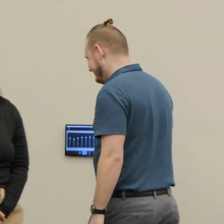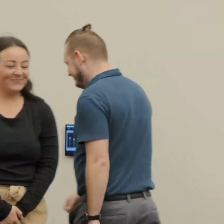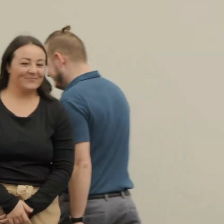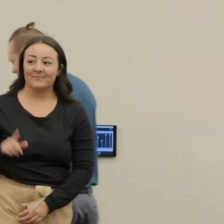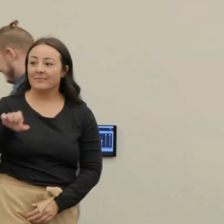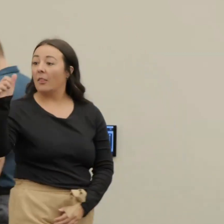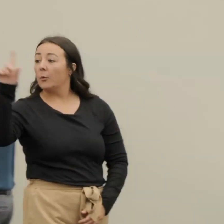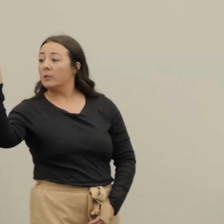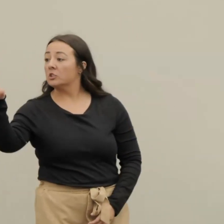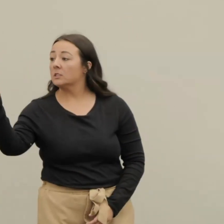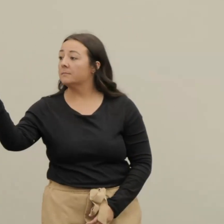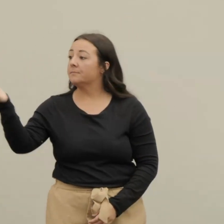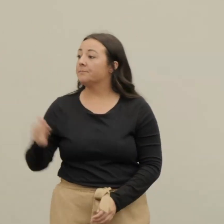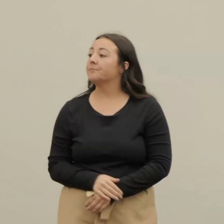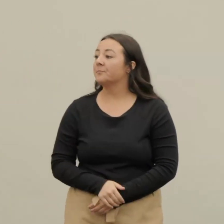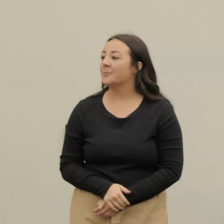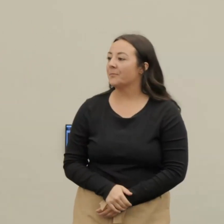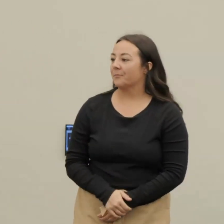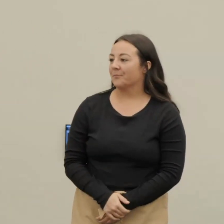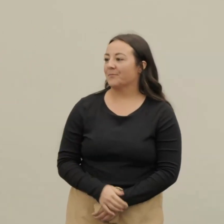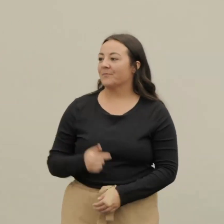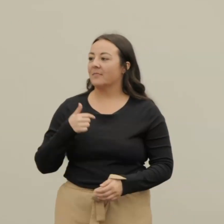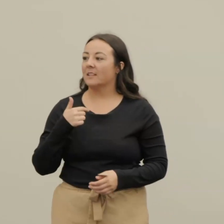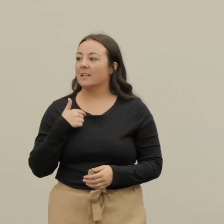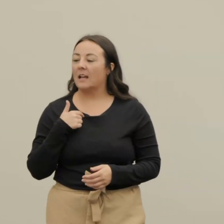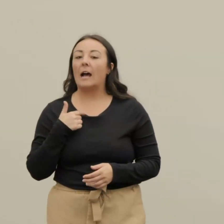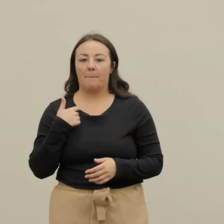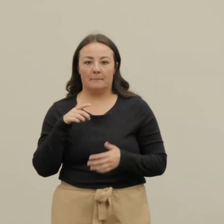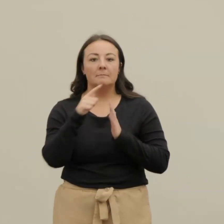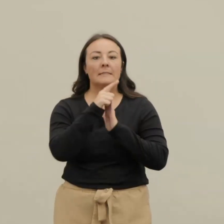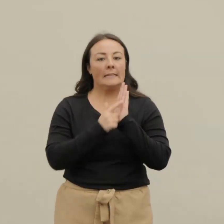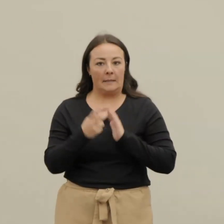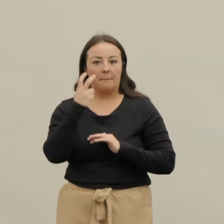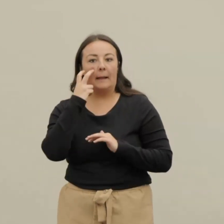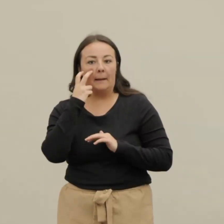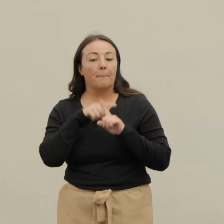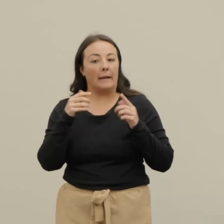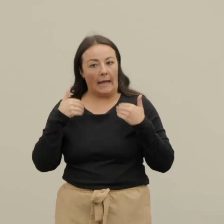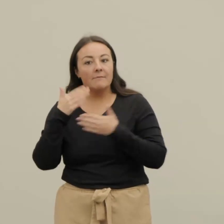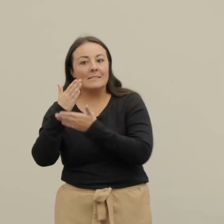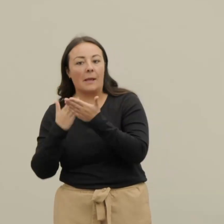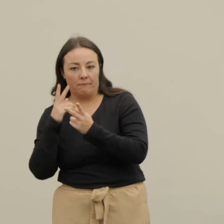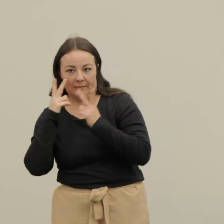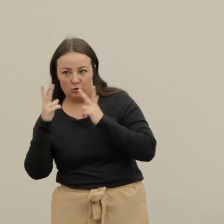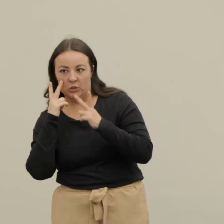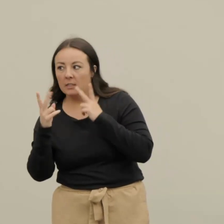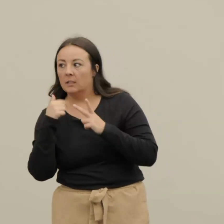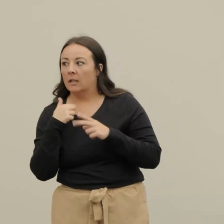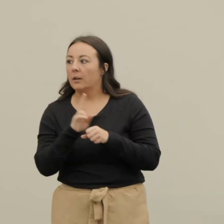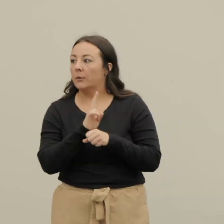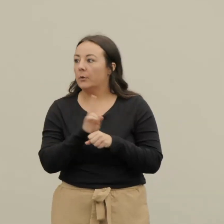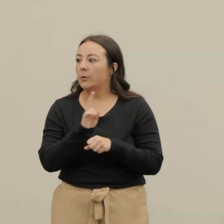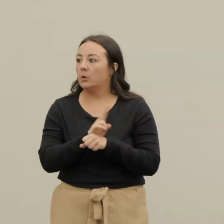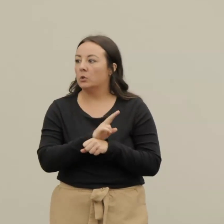Another question? I just wanted, I'm a legally blind person, but I do have some vision. I use zoom text at about